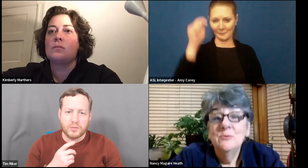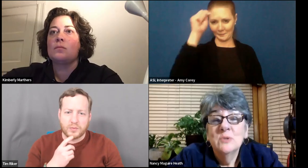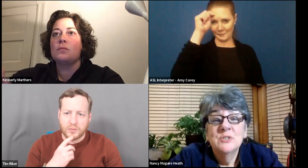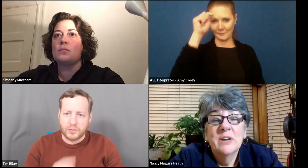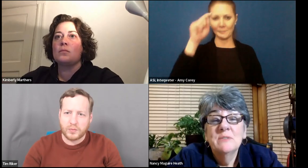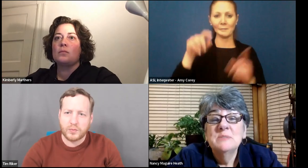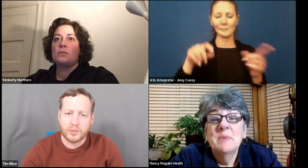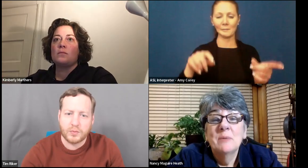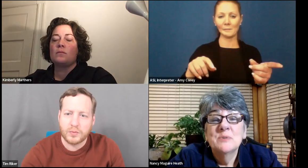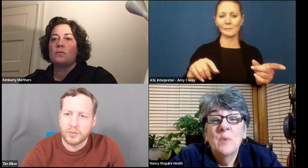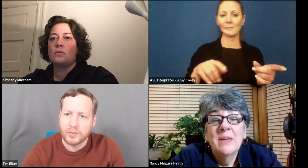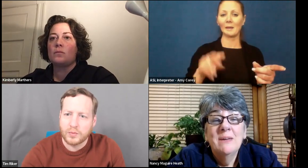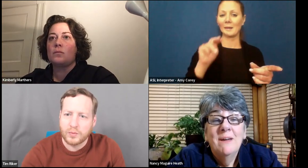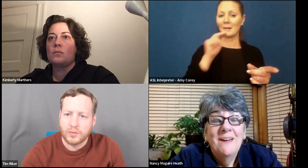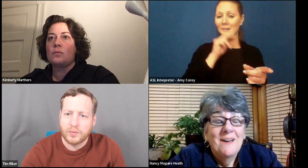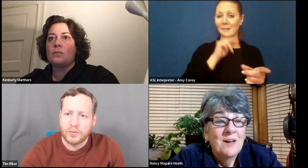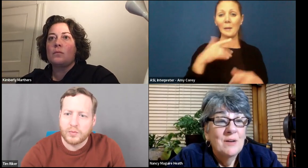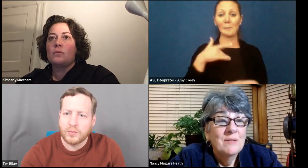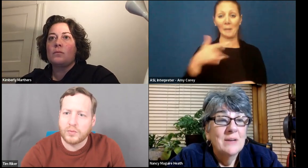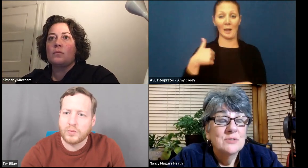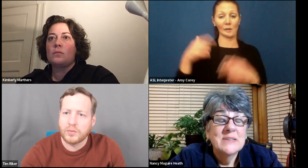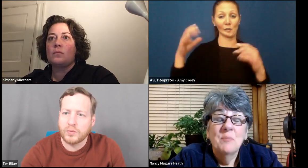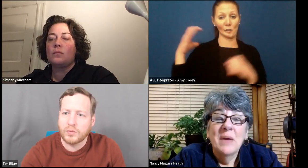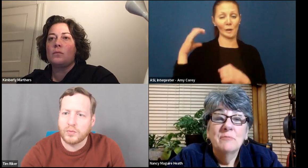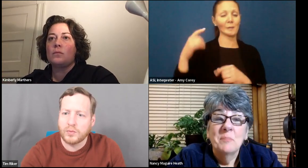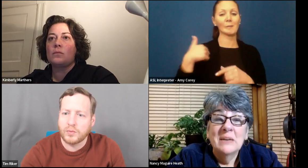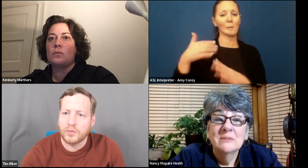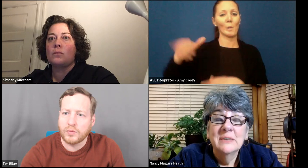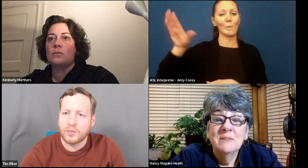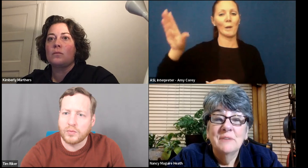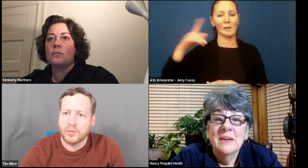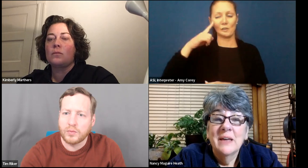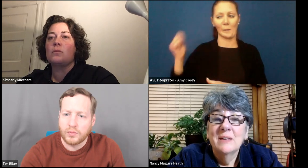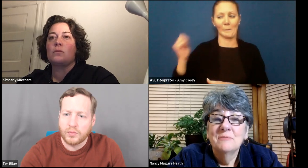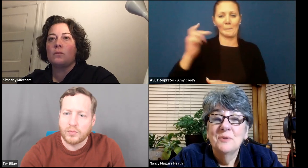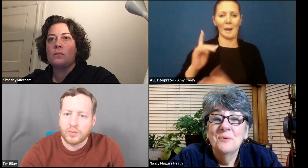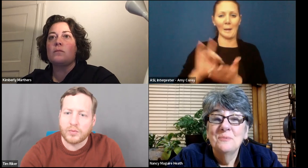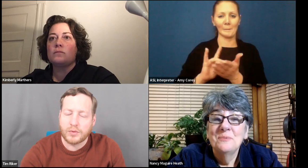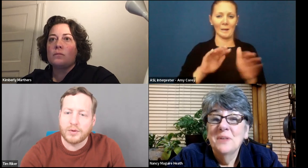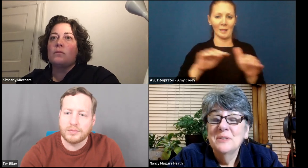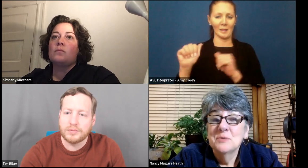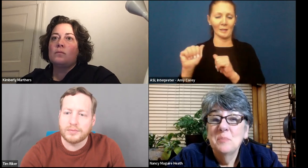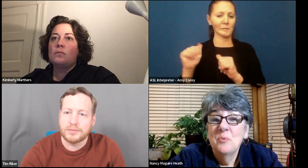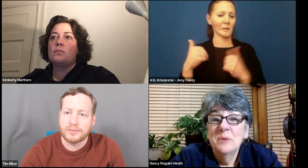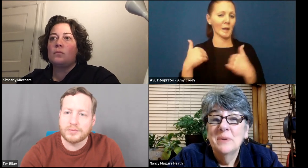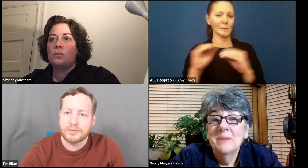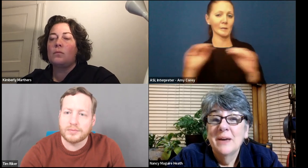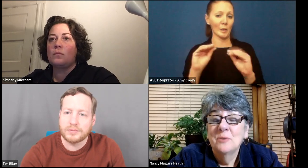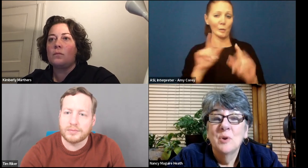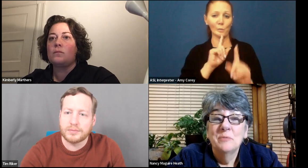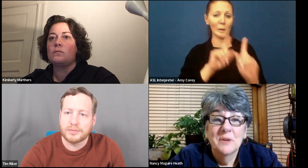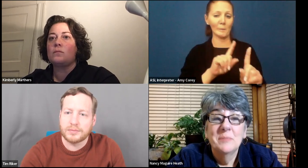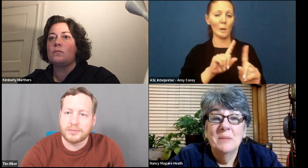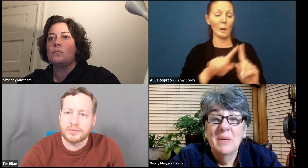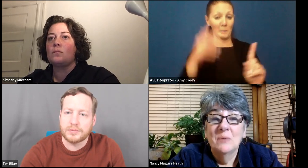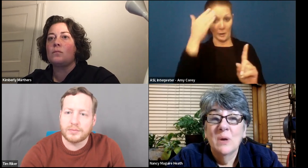I usually chair this, but I was away. I just came back from medical leave and I have nothing to report, but I don't